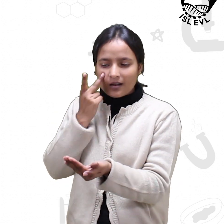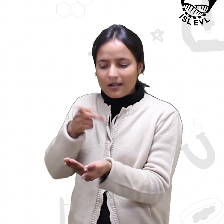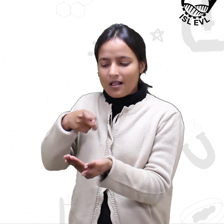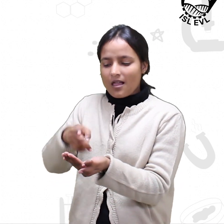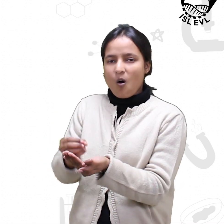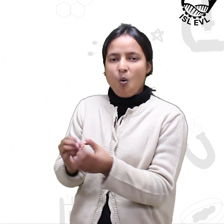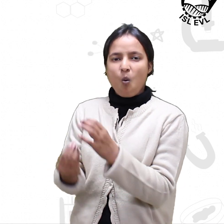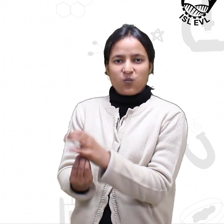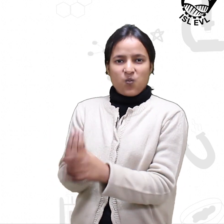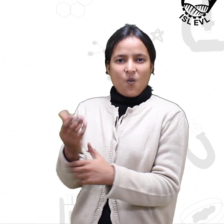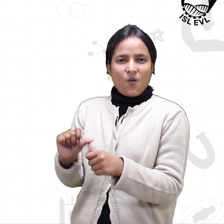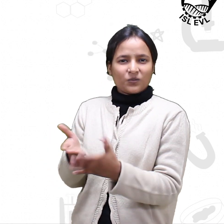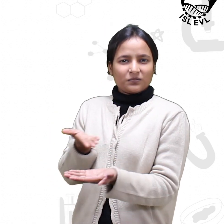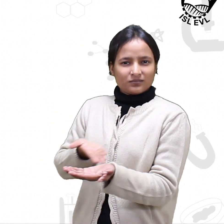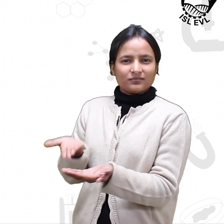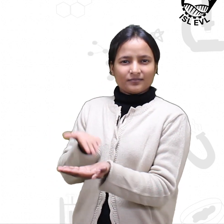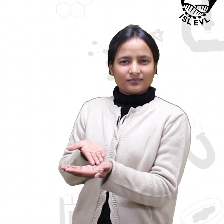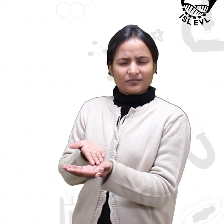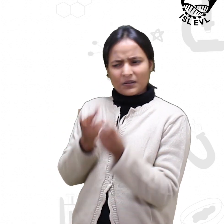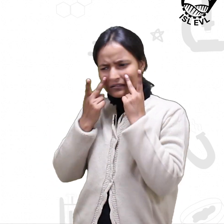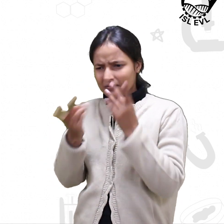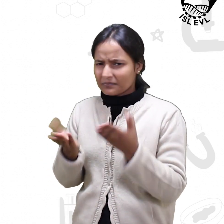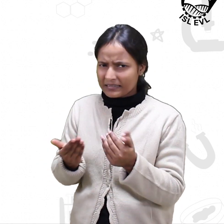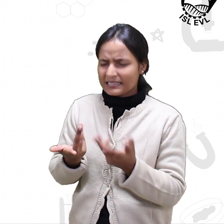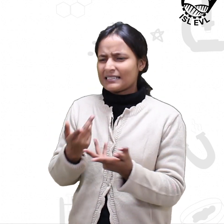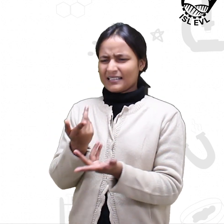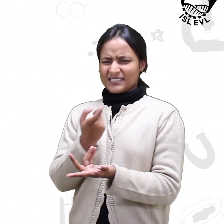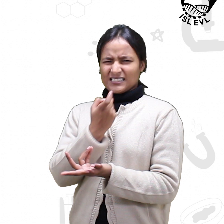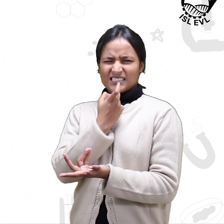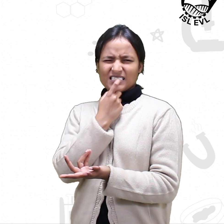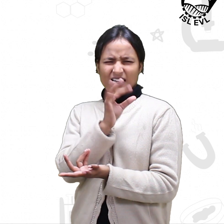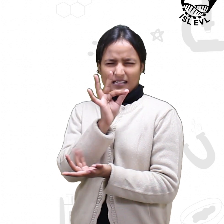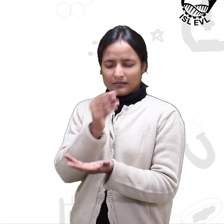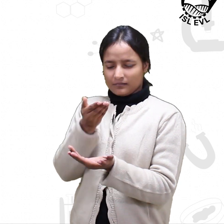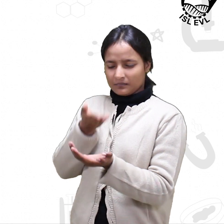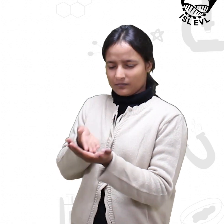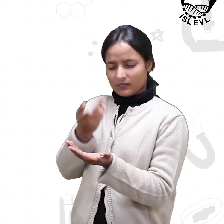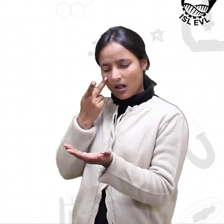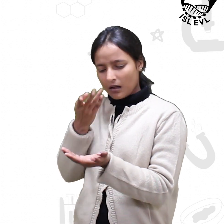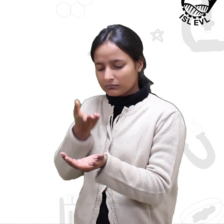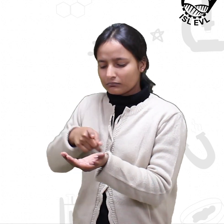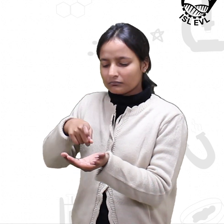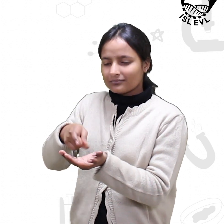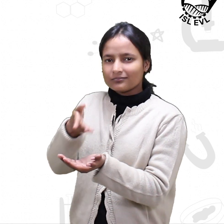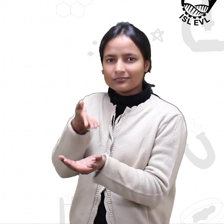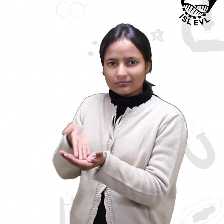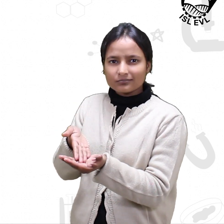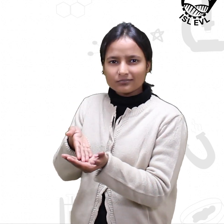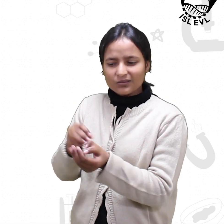on it, in a few days, you will see these little almost translucent, creamish white